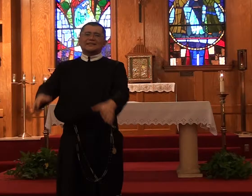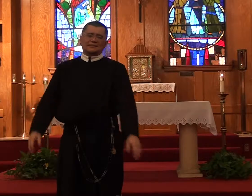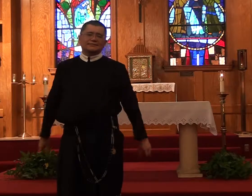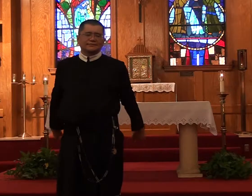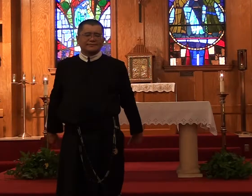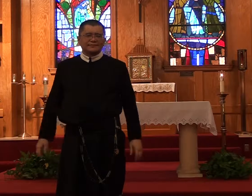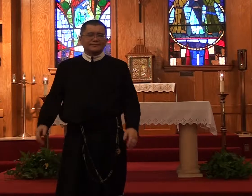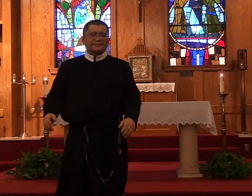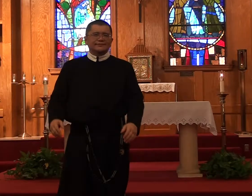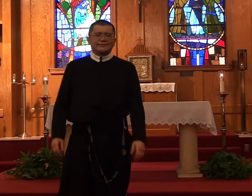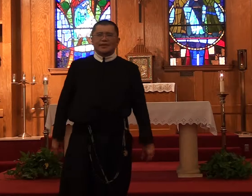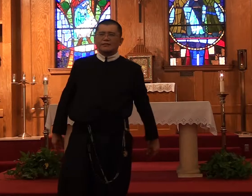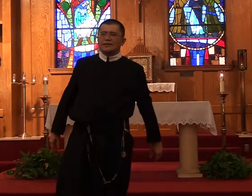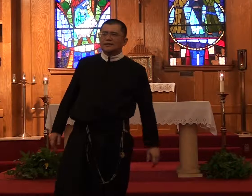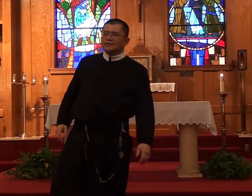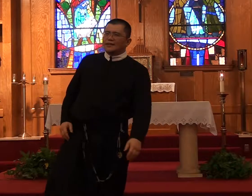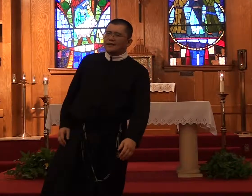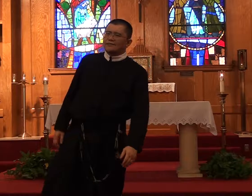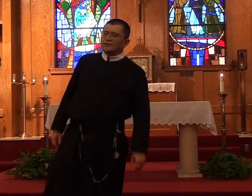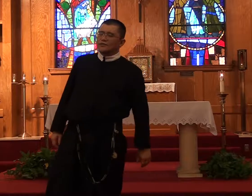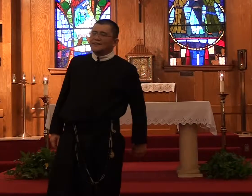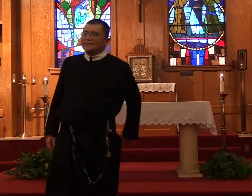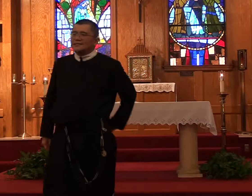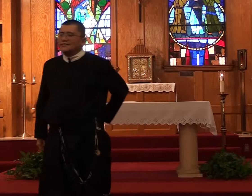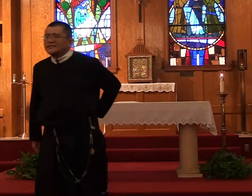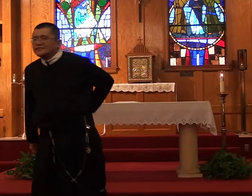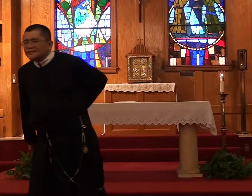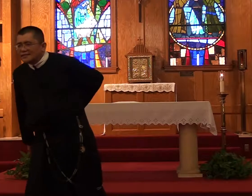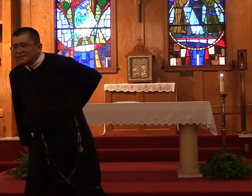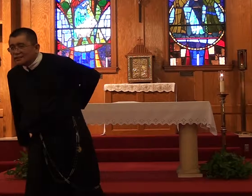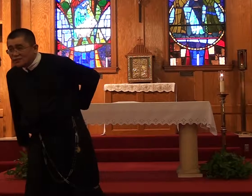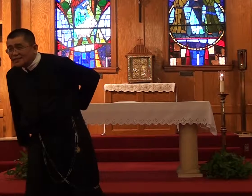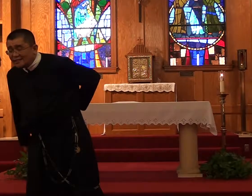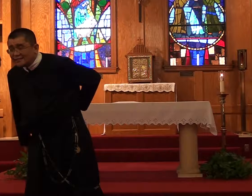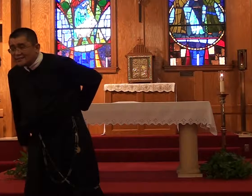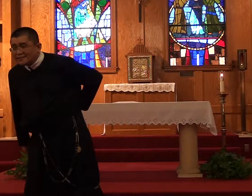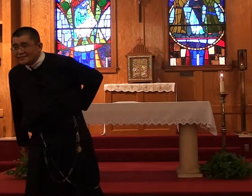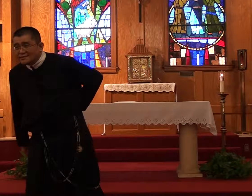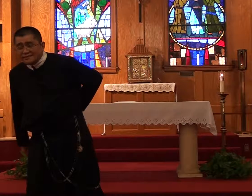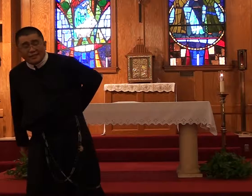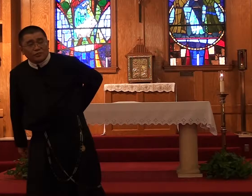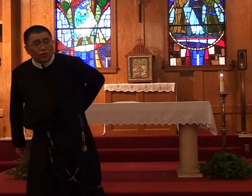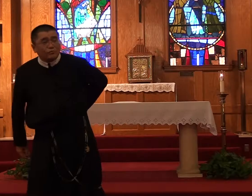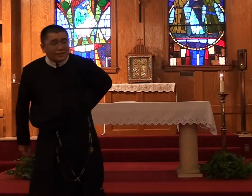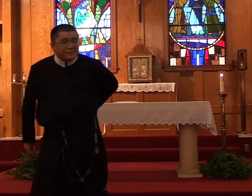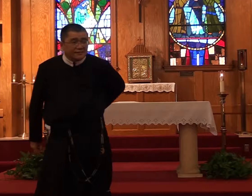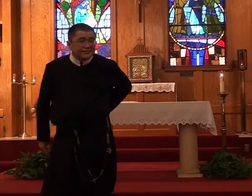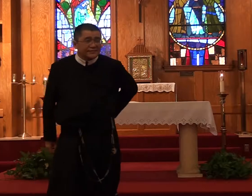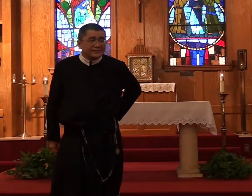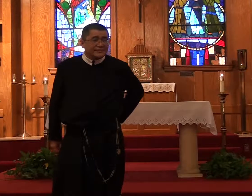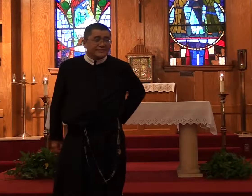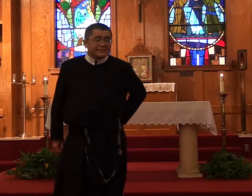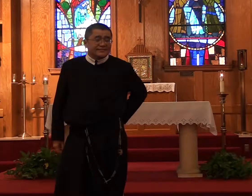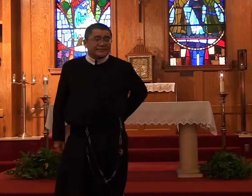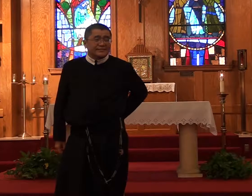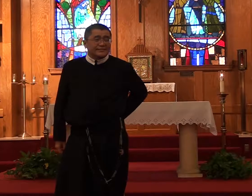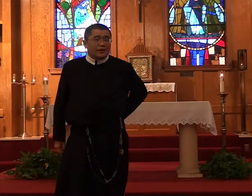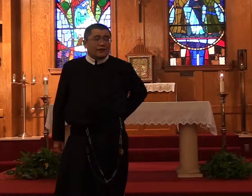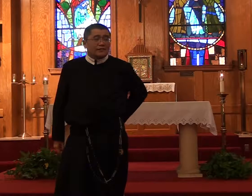them. He went to the house of Cornelius. You know the story? Cornelius, a Roman. All the